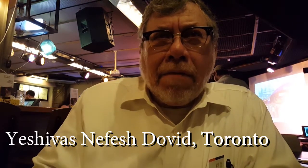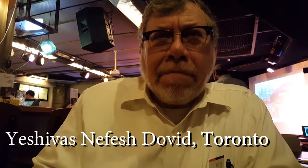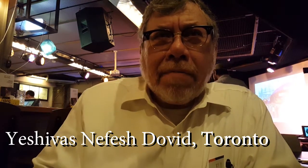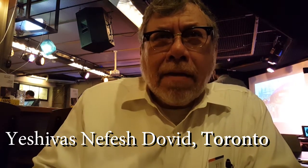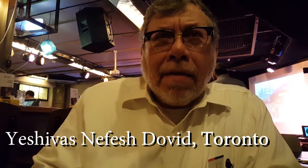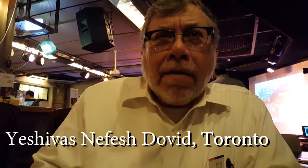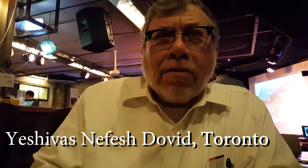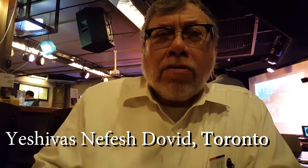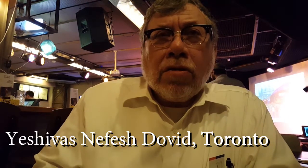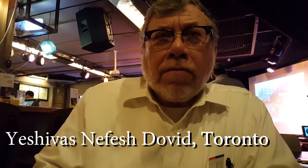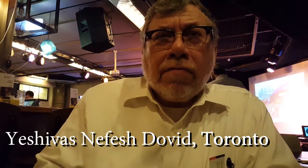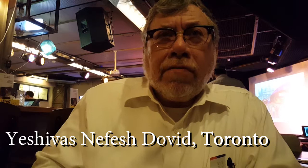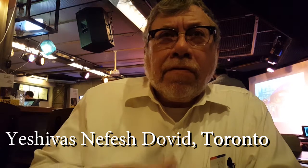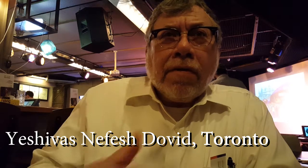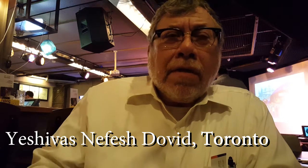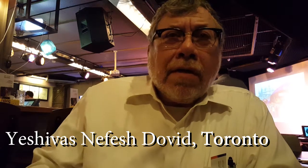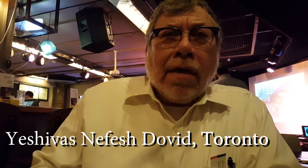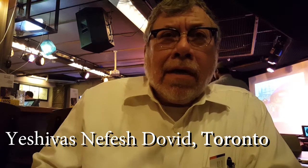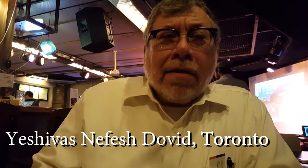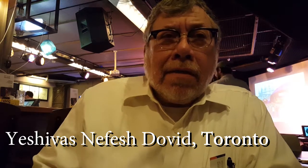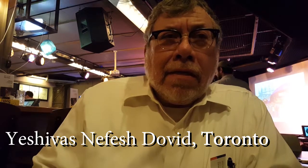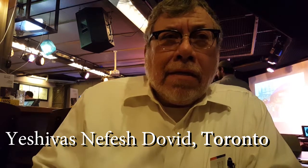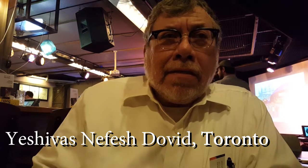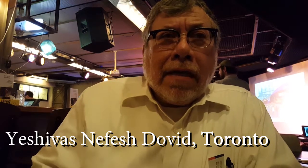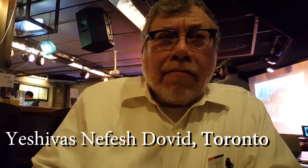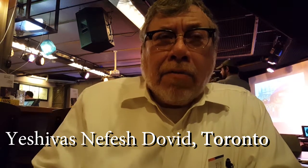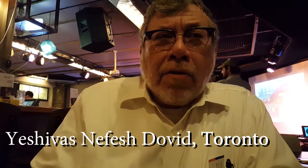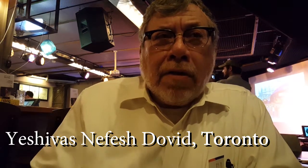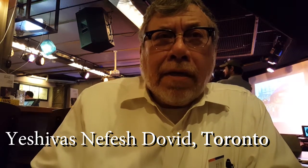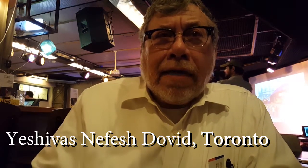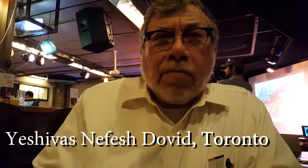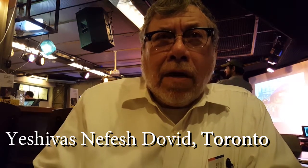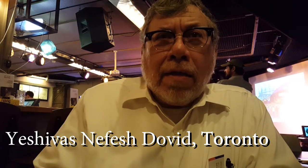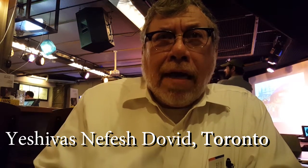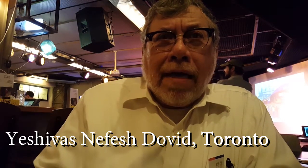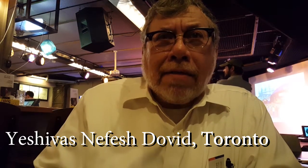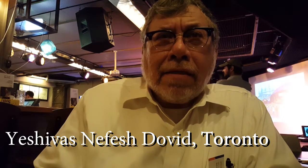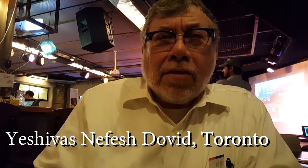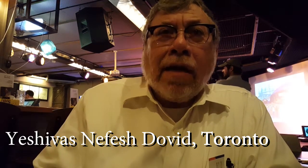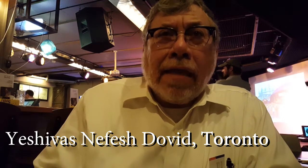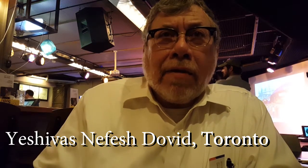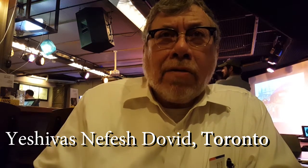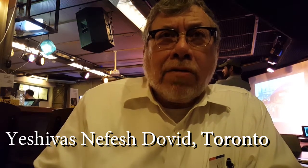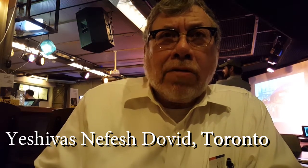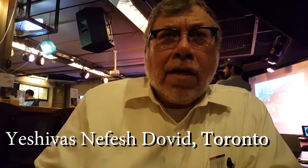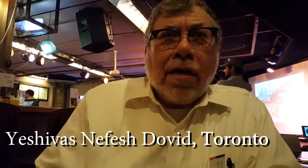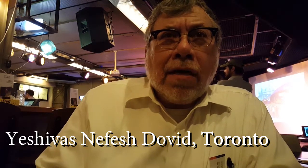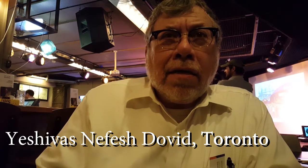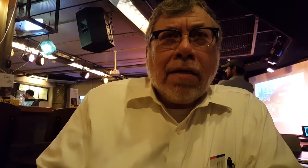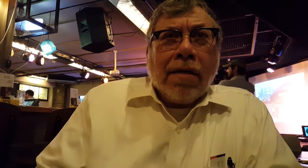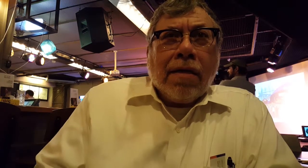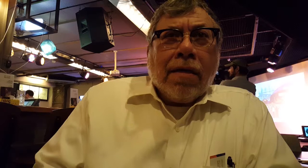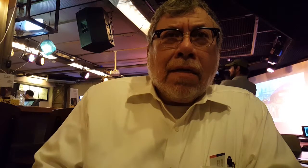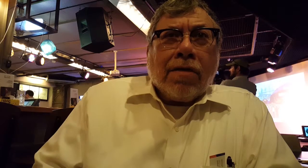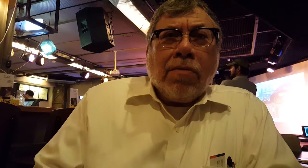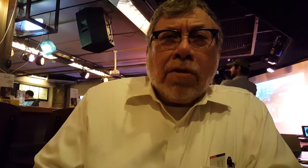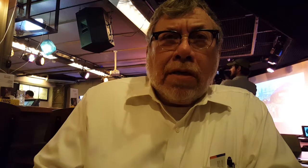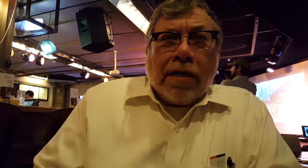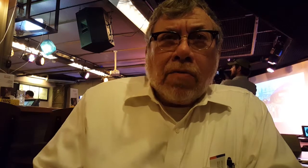services at synagogues and just in general. There's a yeshiva in Toronto